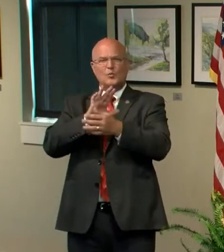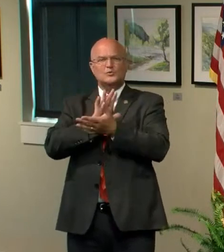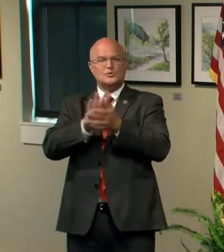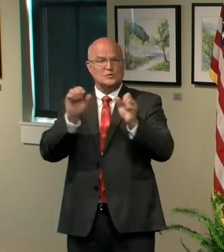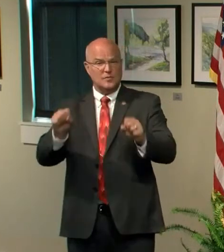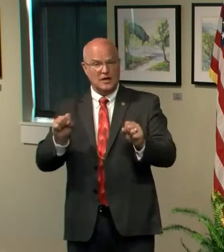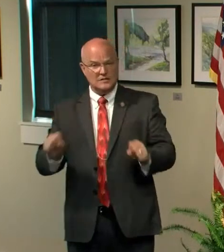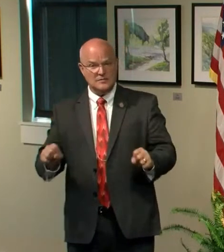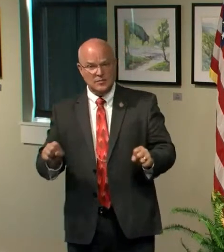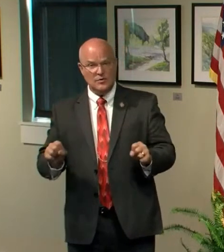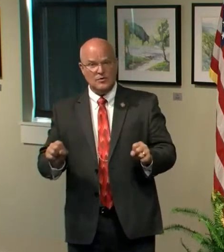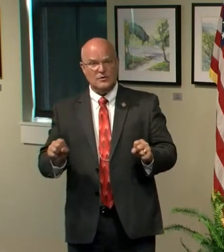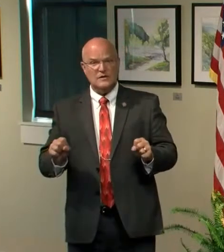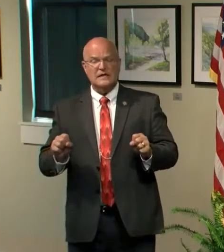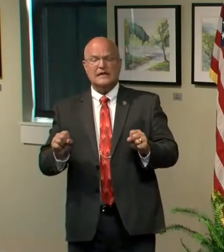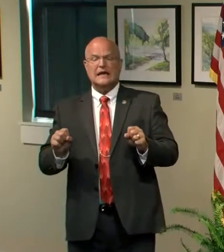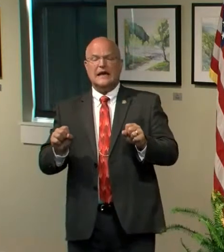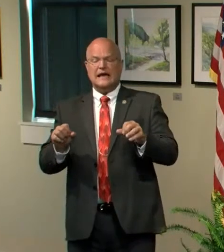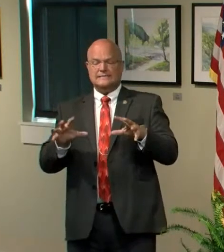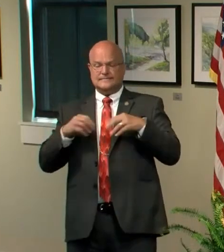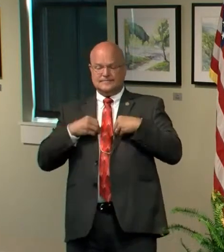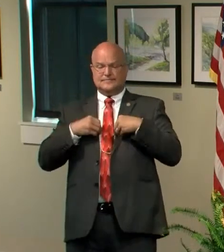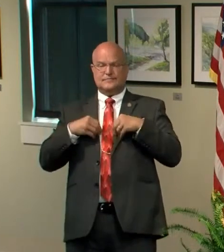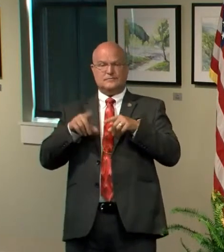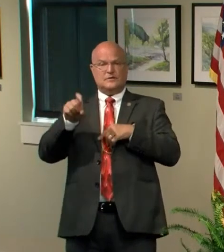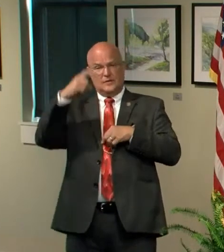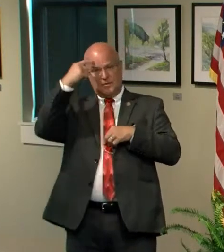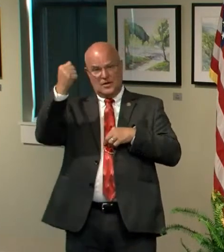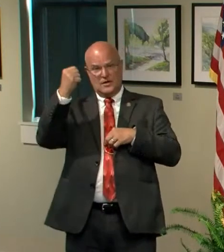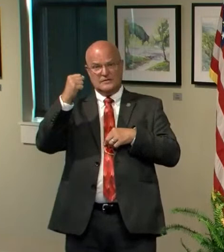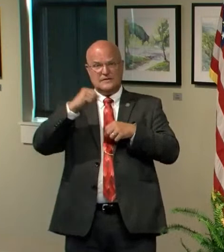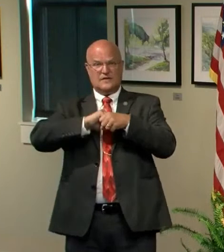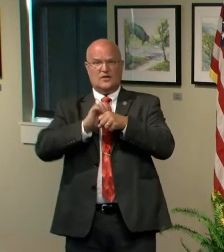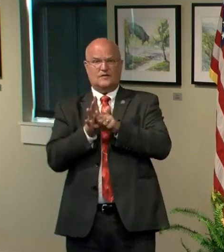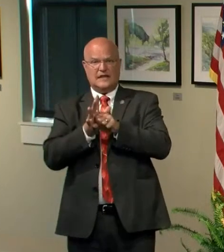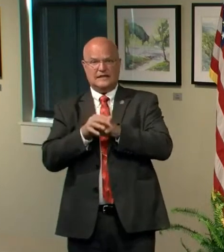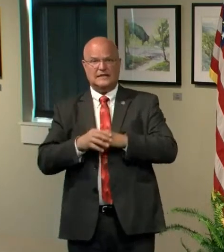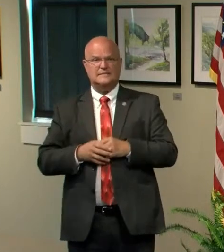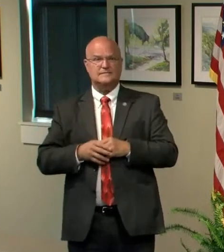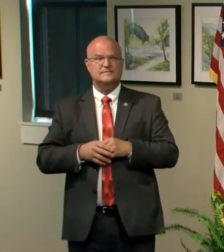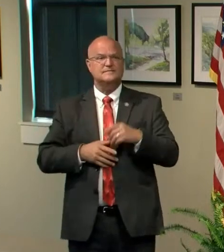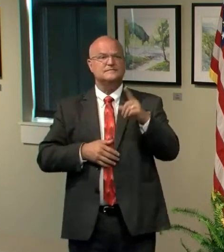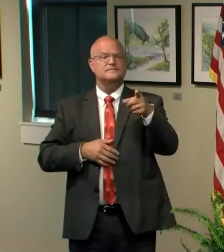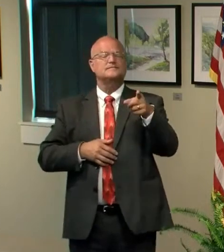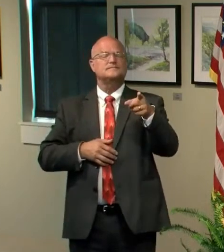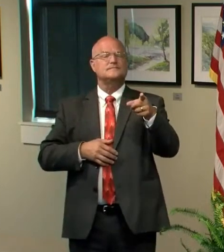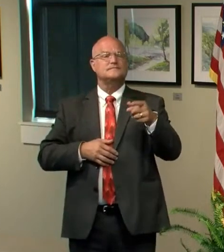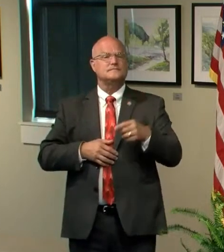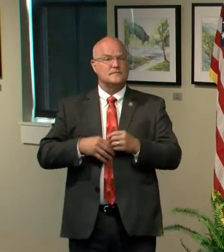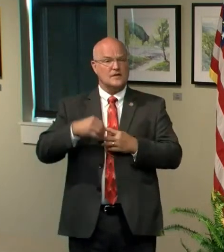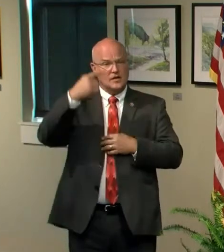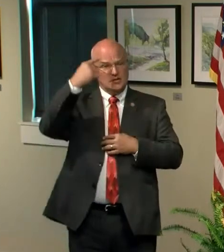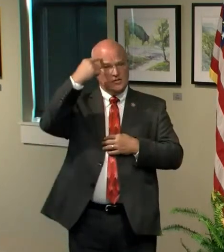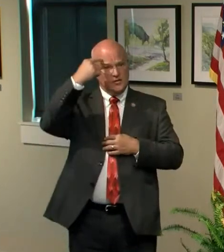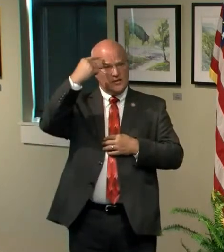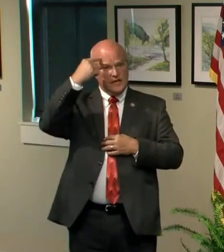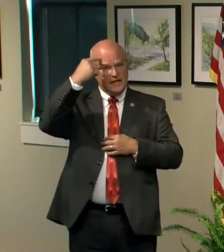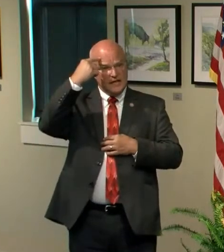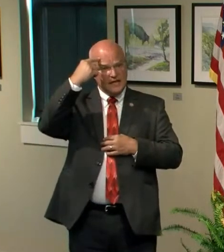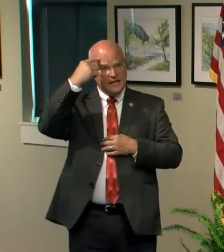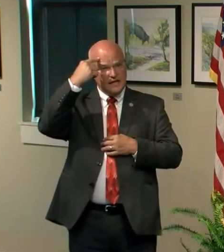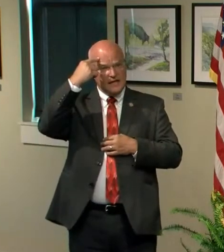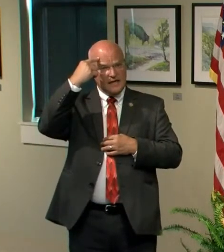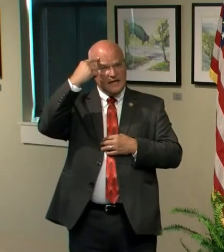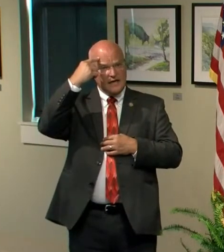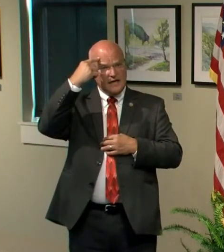as we can. Let's adapt as we need to because of the virus. Yes? Do you think it's not a